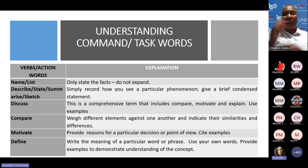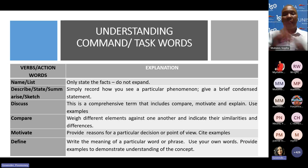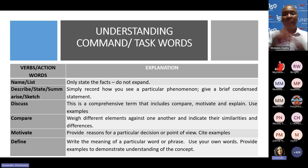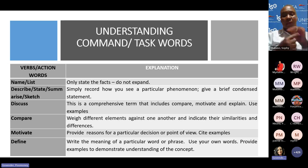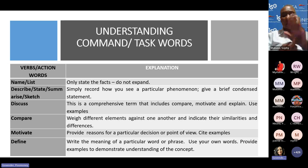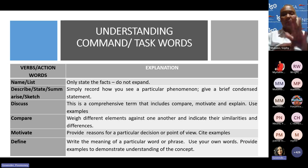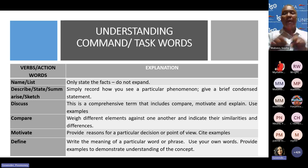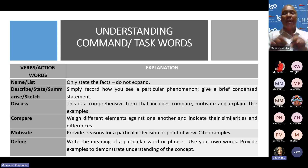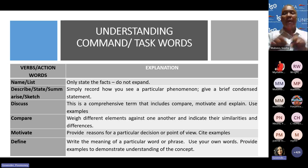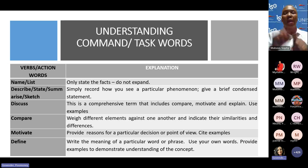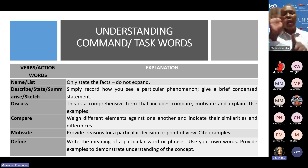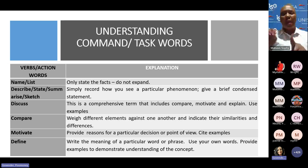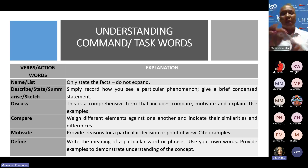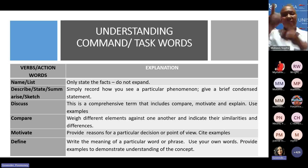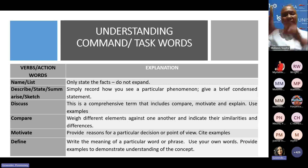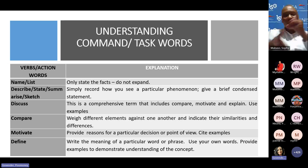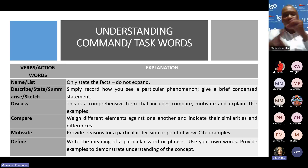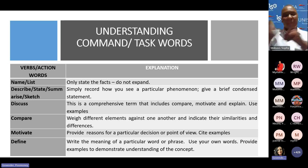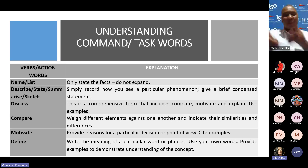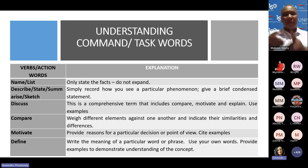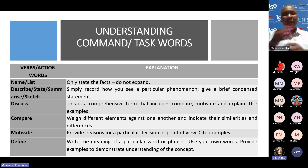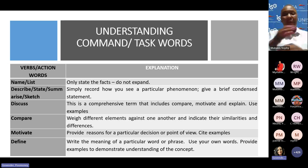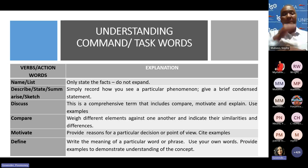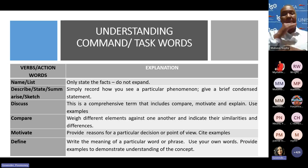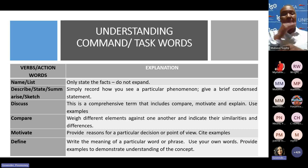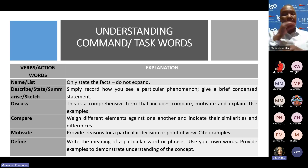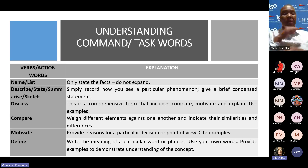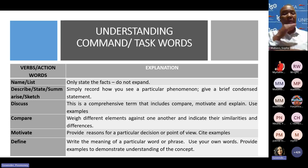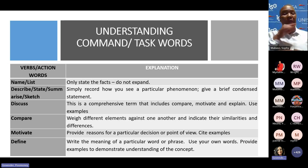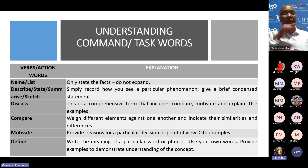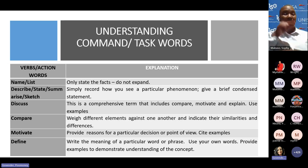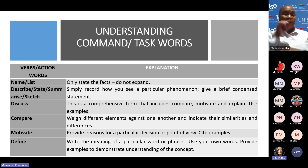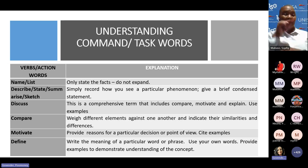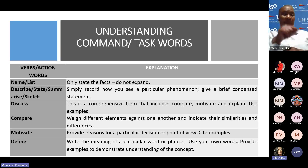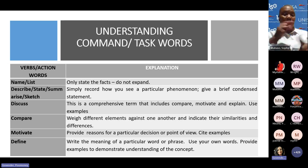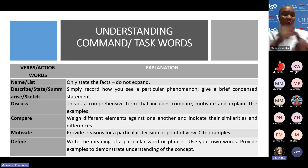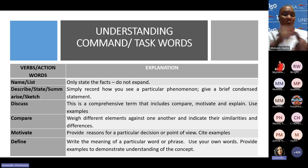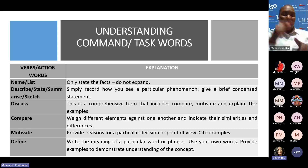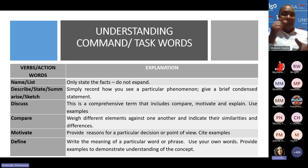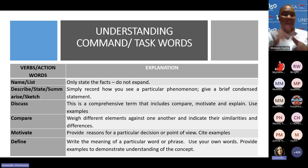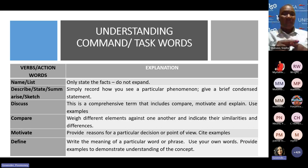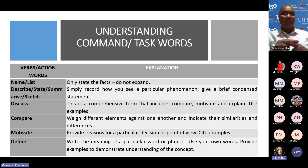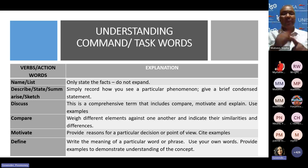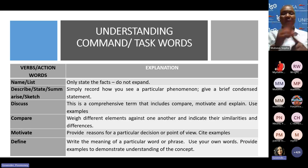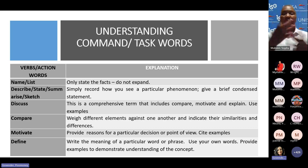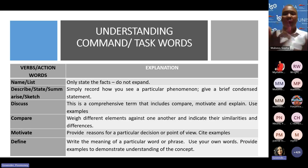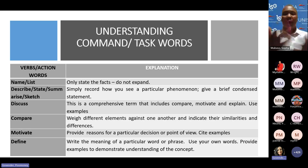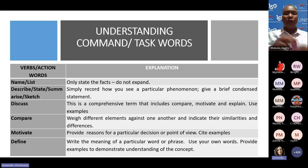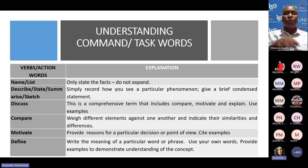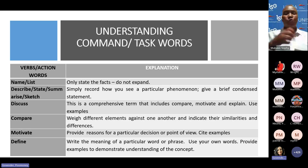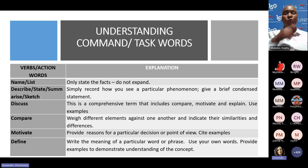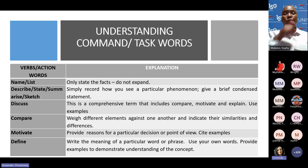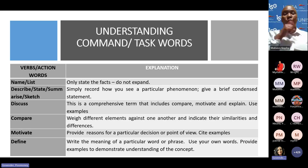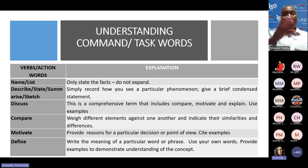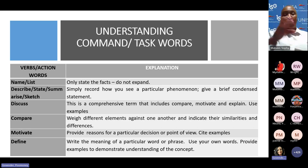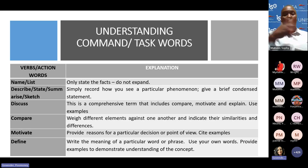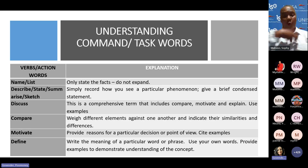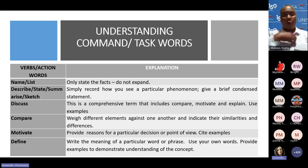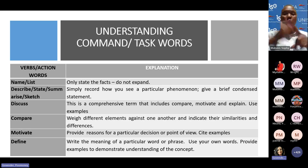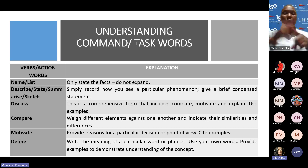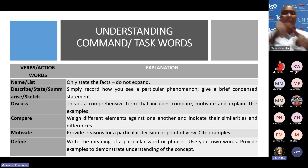If you're asked to define, here you write the meaning of a particular word or phrase, and you use your own words when